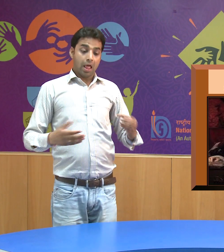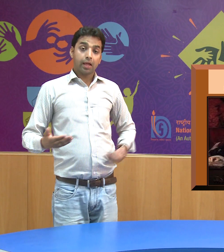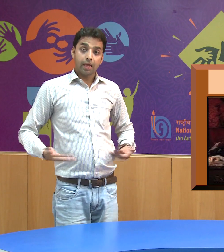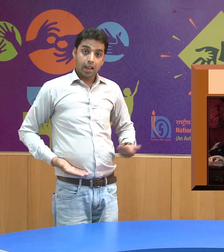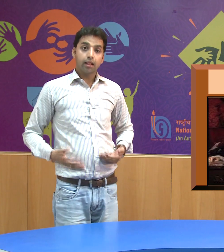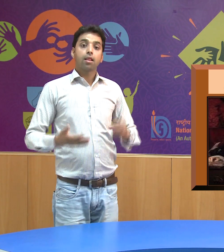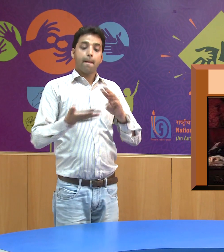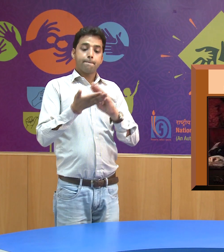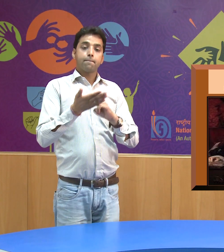Madras in